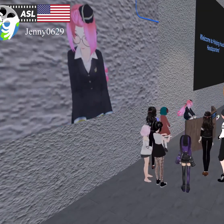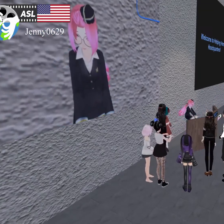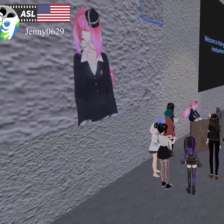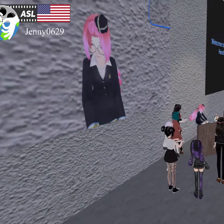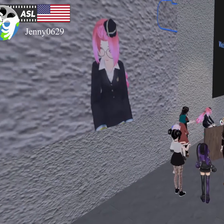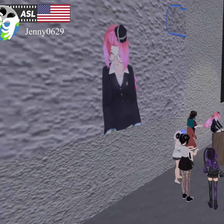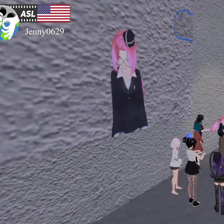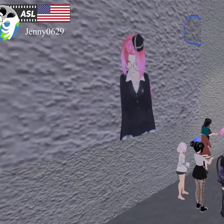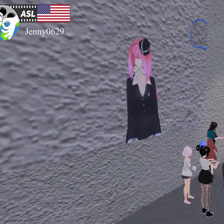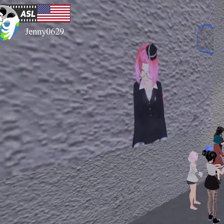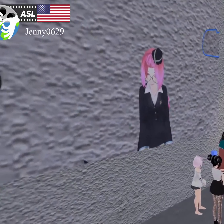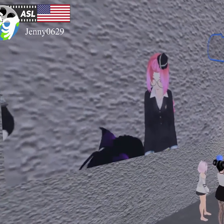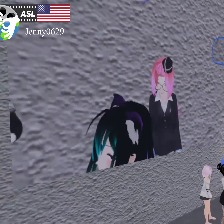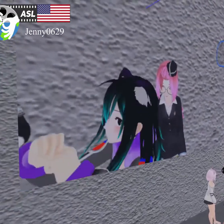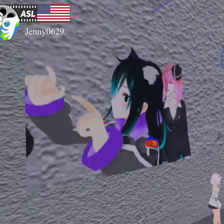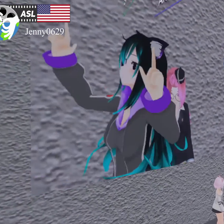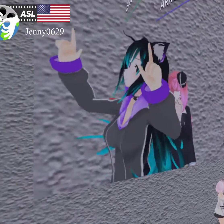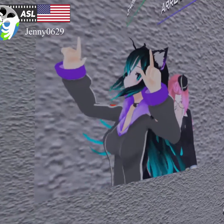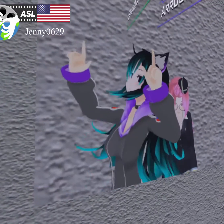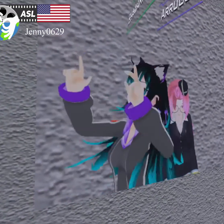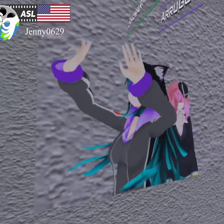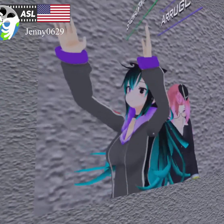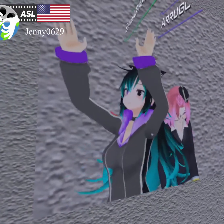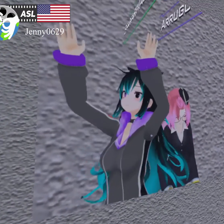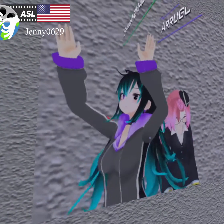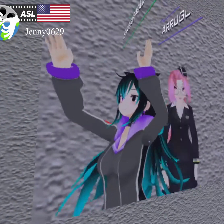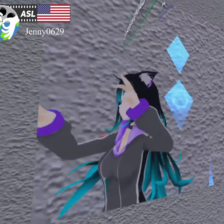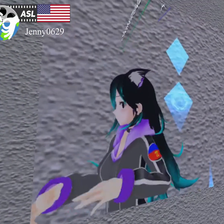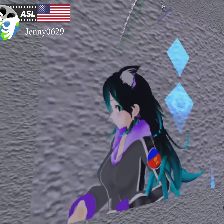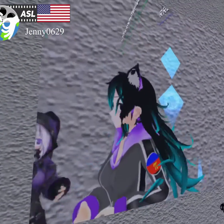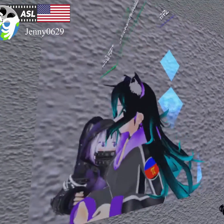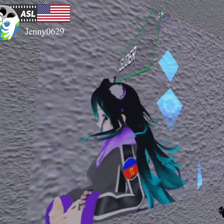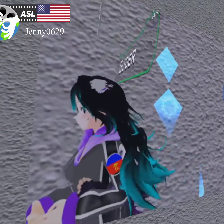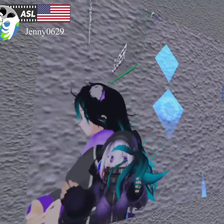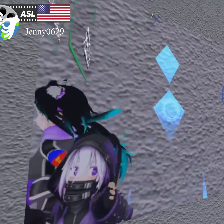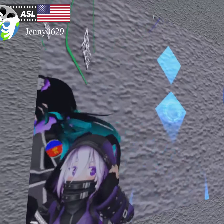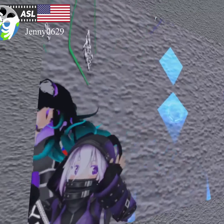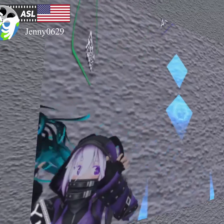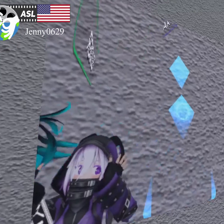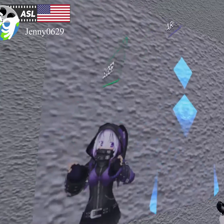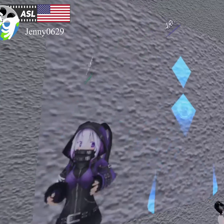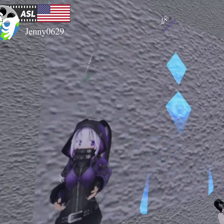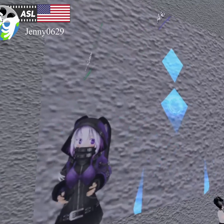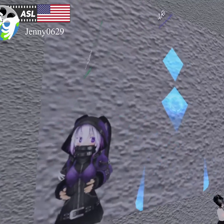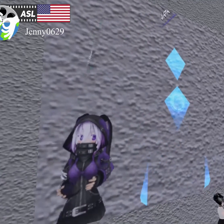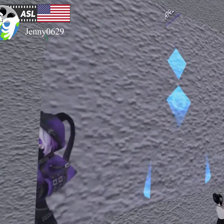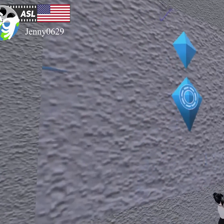like, at the And we table. just Okay, kind of makes huddle sense. behind there. And then Surprise. surprise! Whoa! And then from behind Big maybe cake the